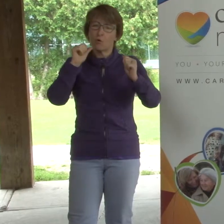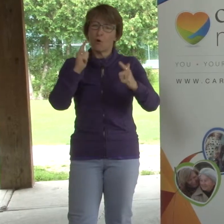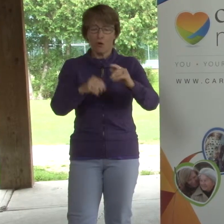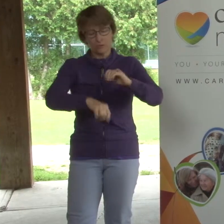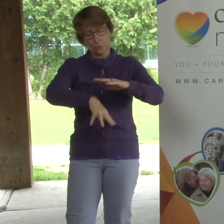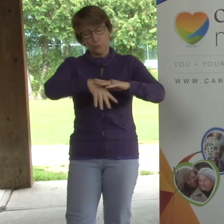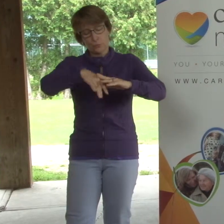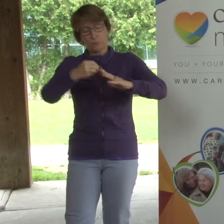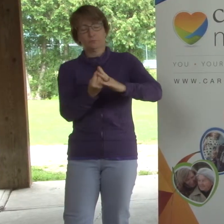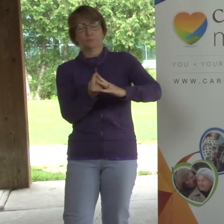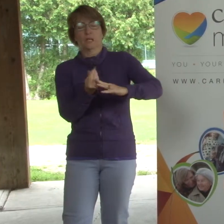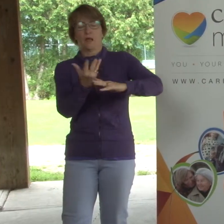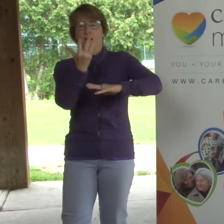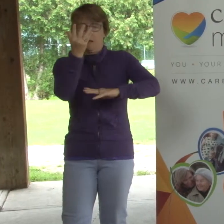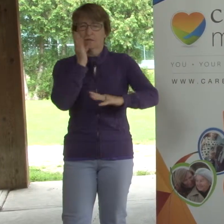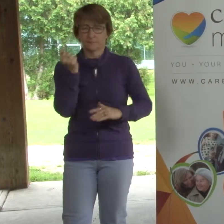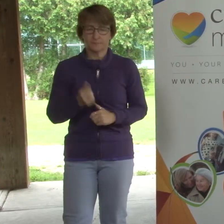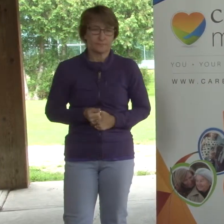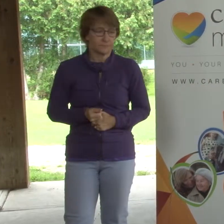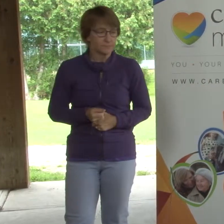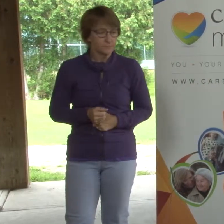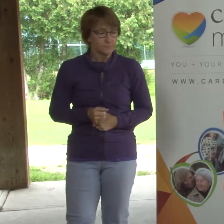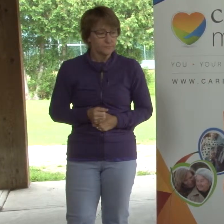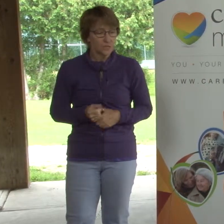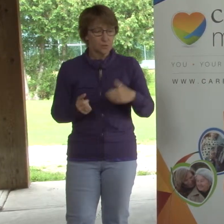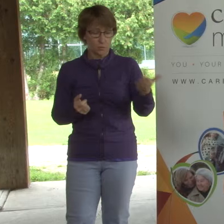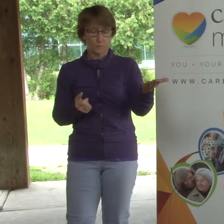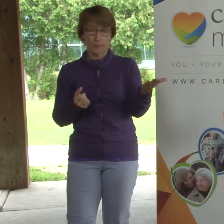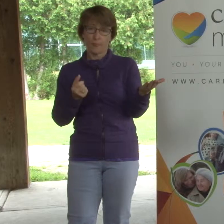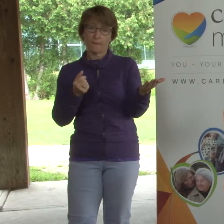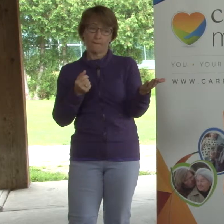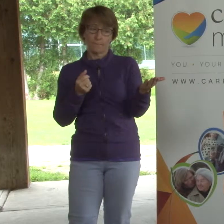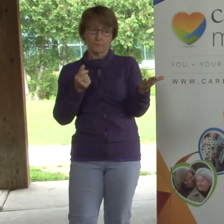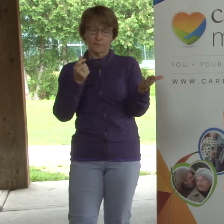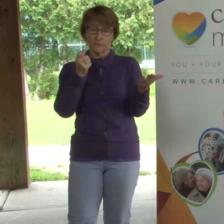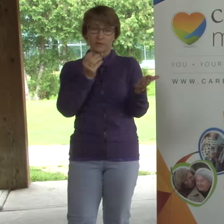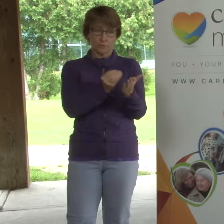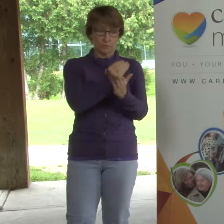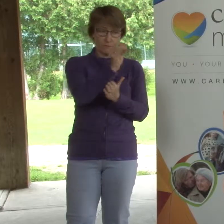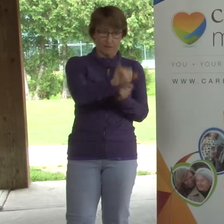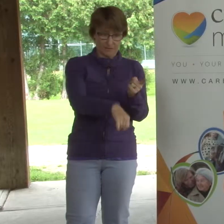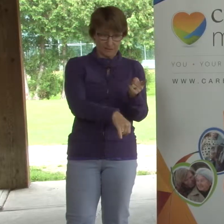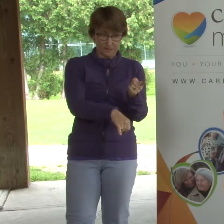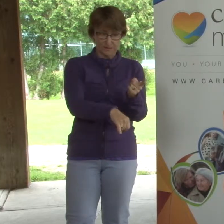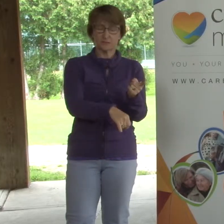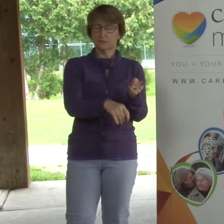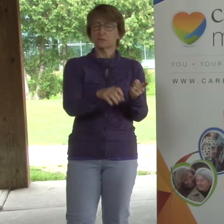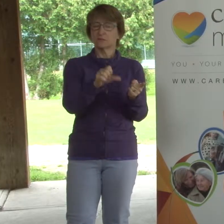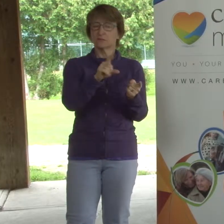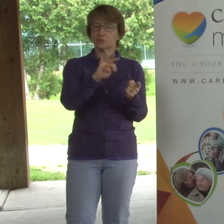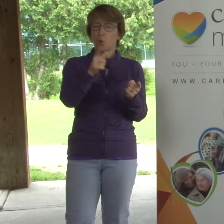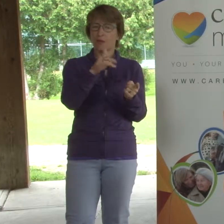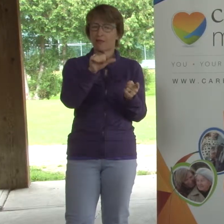plant the best way known. So when going to buy a soil, get a soilless